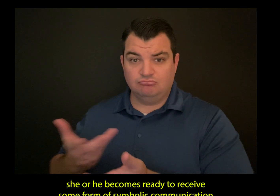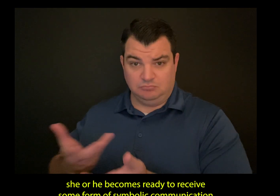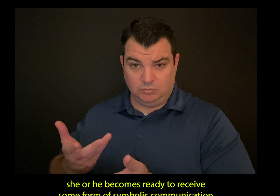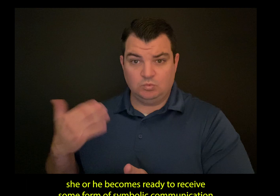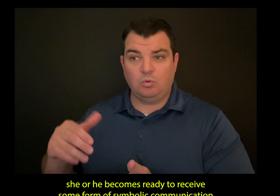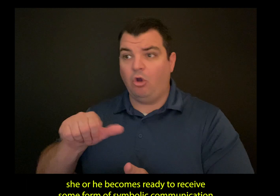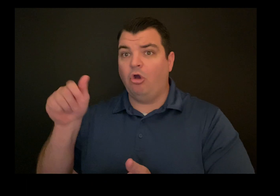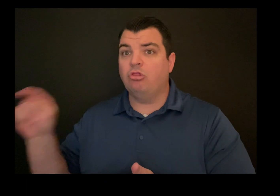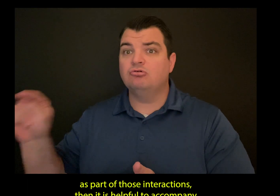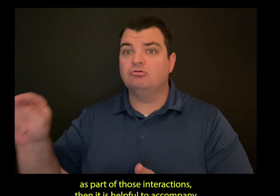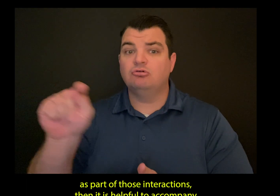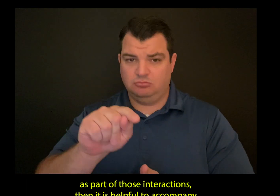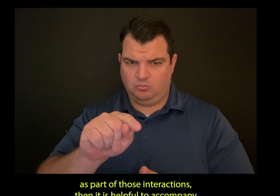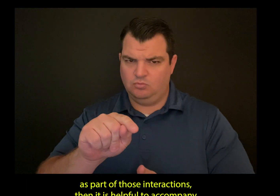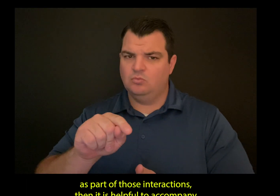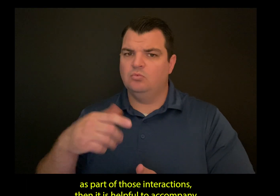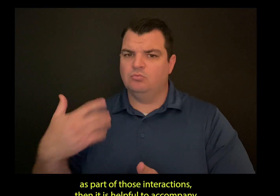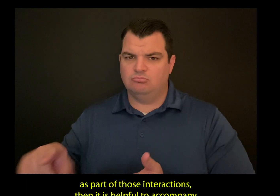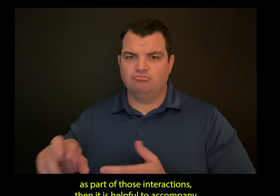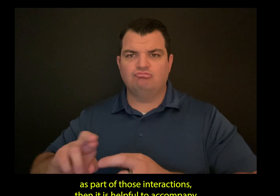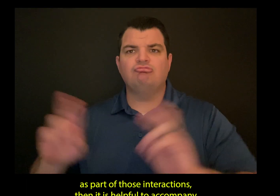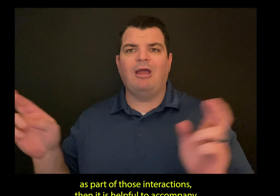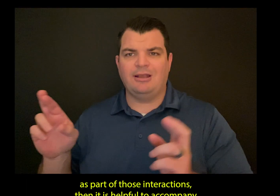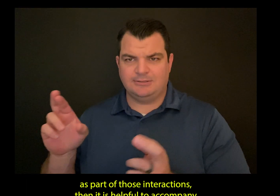symbolic communication as part of those interactions.